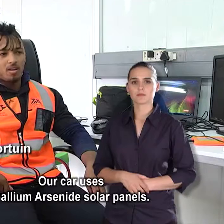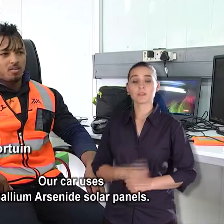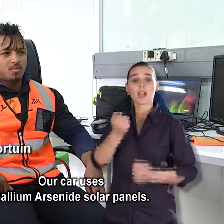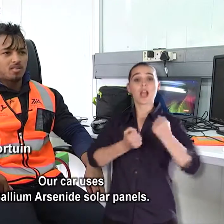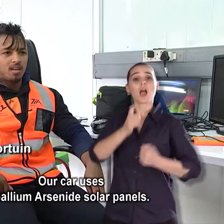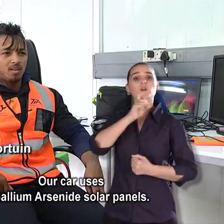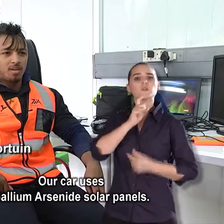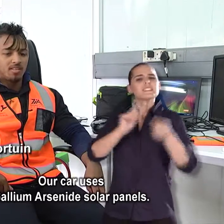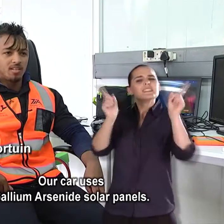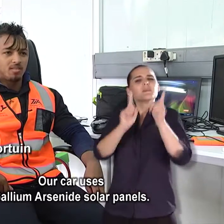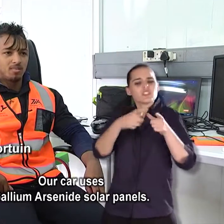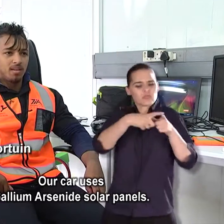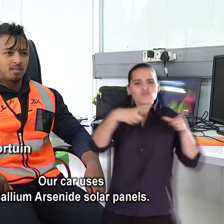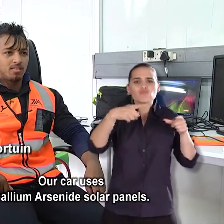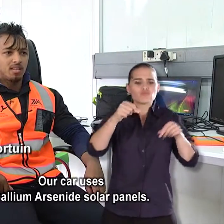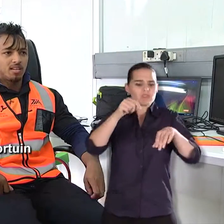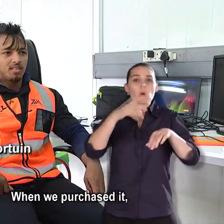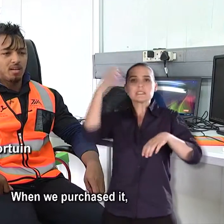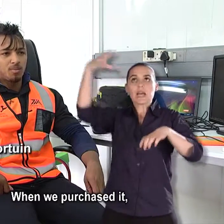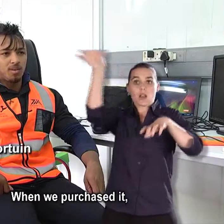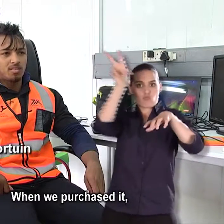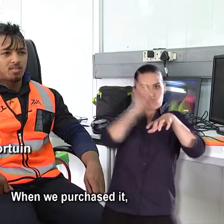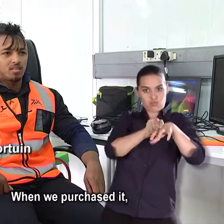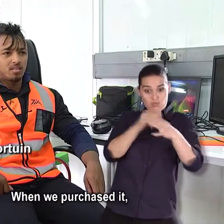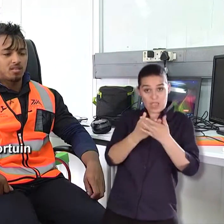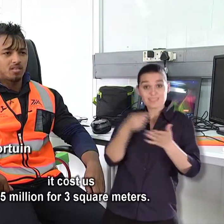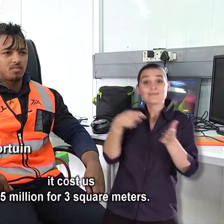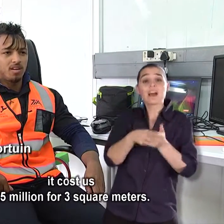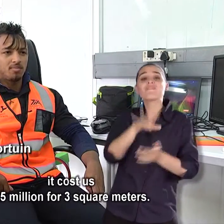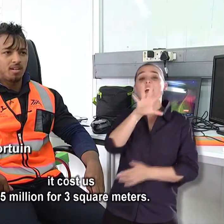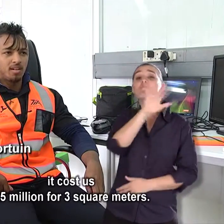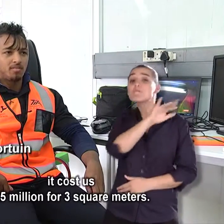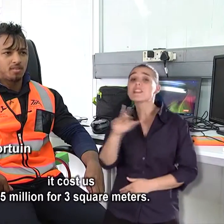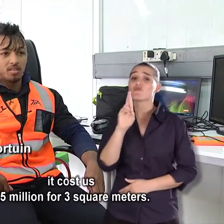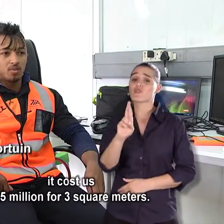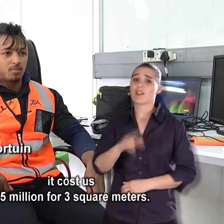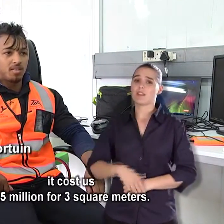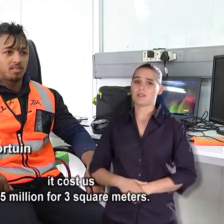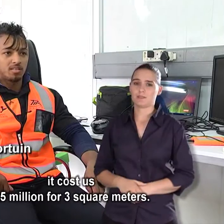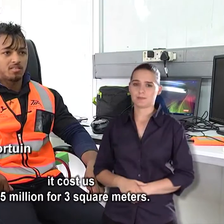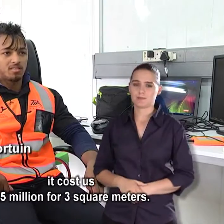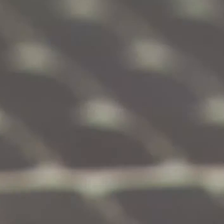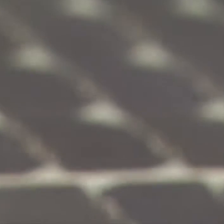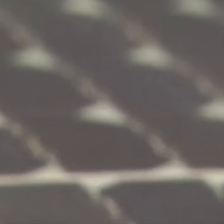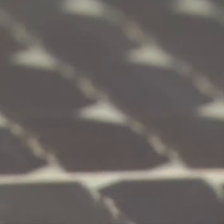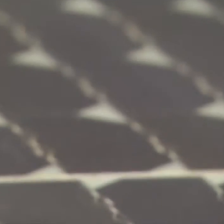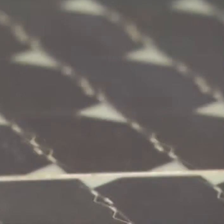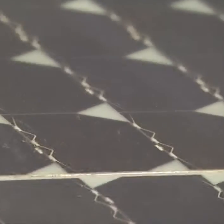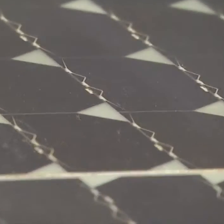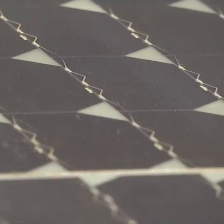Our car uses gallium arsenide solar panels, and at the time we purchased it, it cost us 5 million rand for 3 square meters.